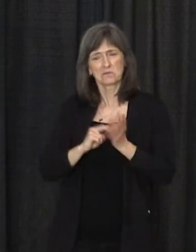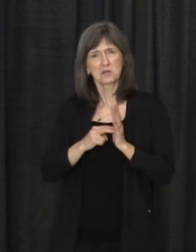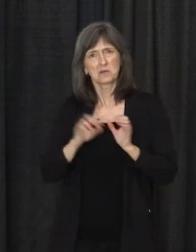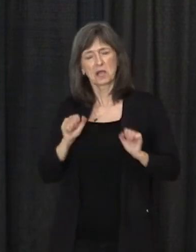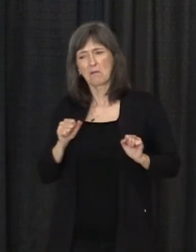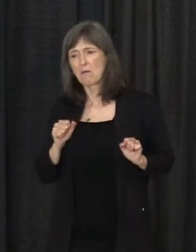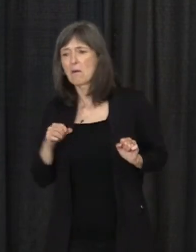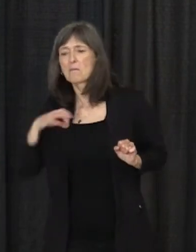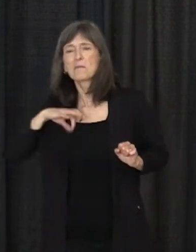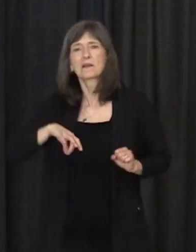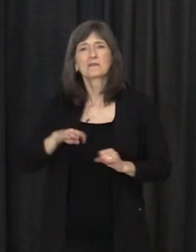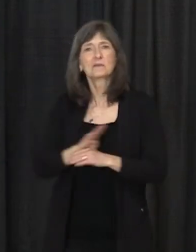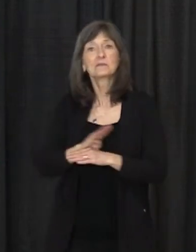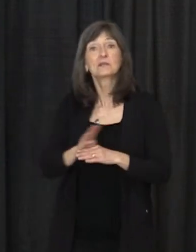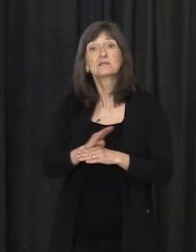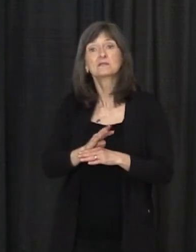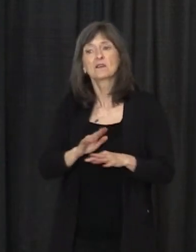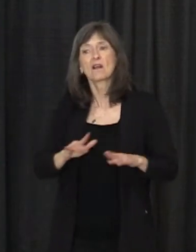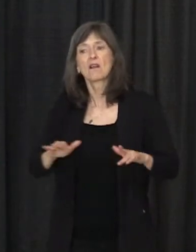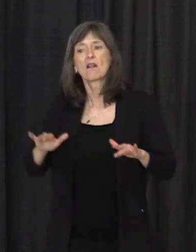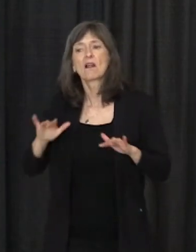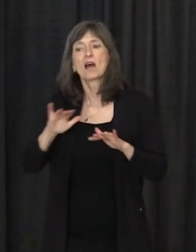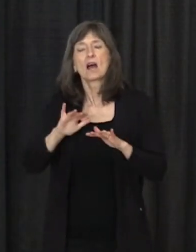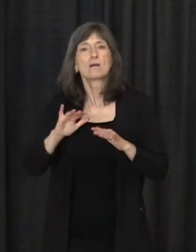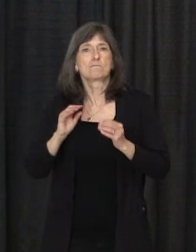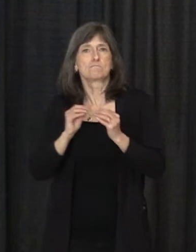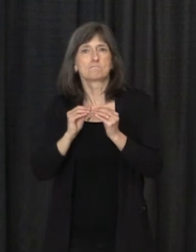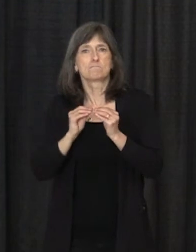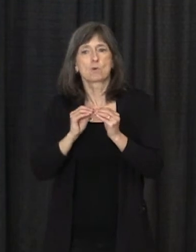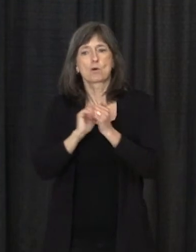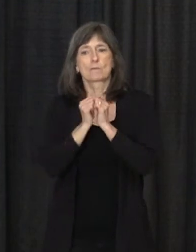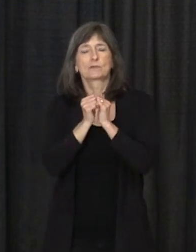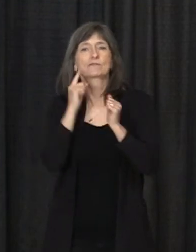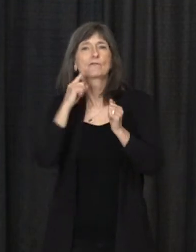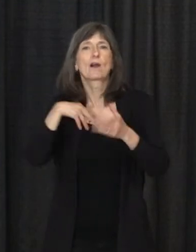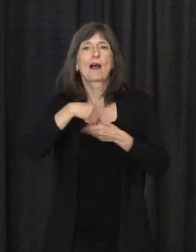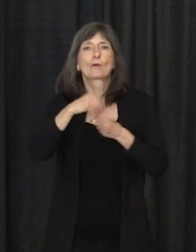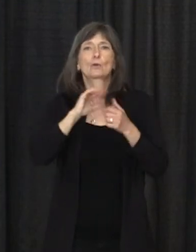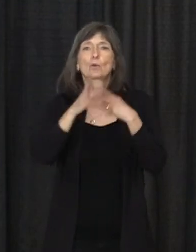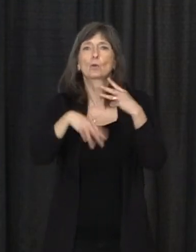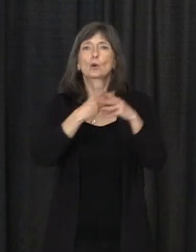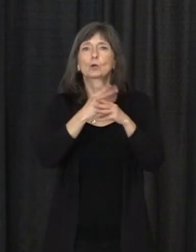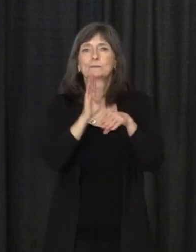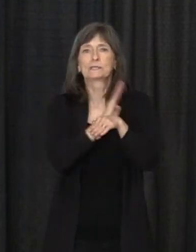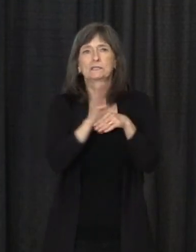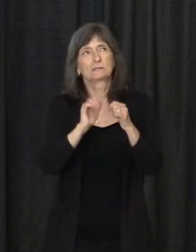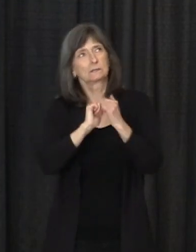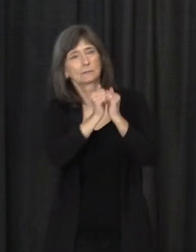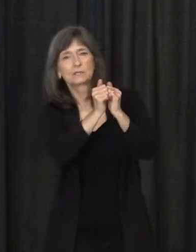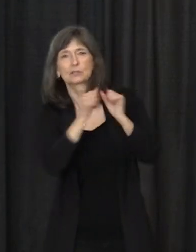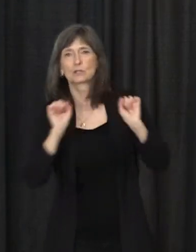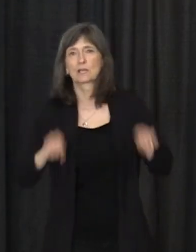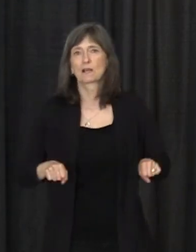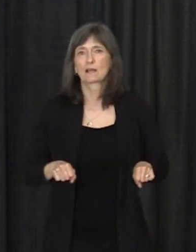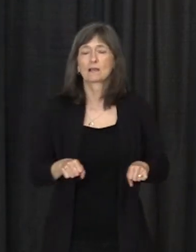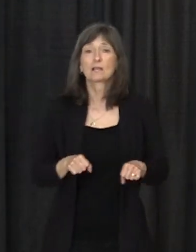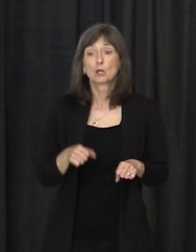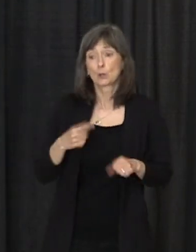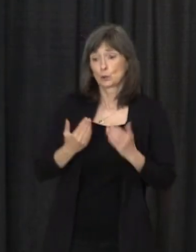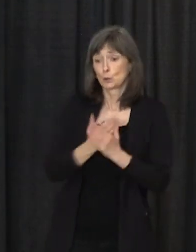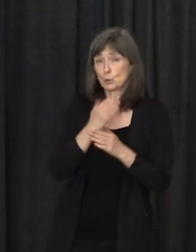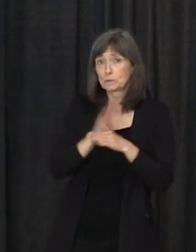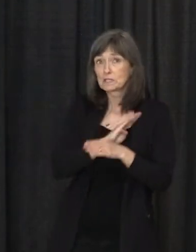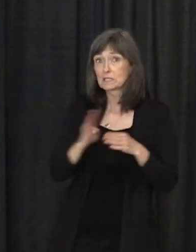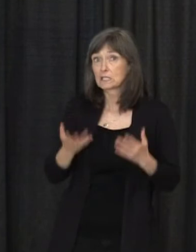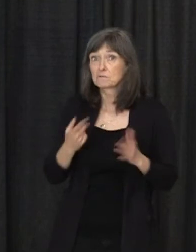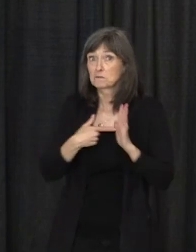better compete in the global marketplace. We have exciting opportunities in emerging and traditional industries like